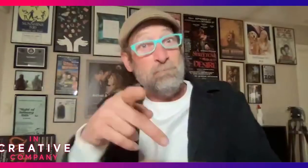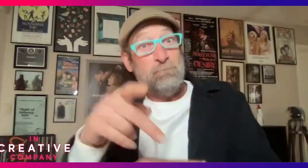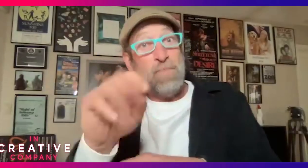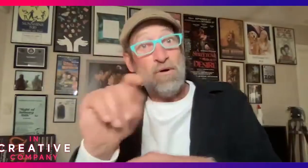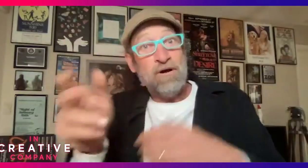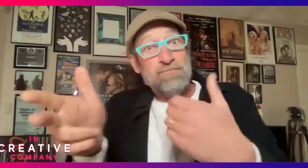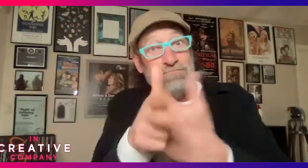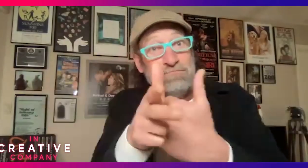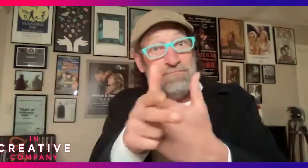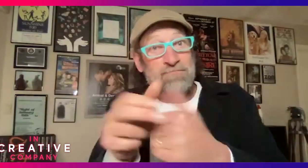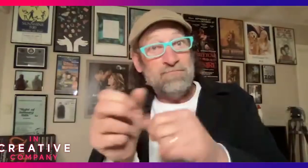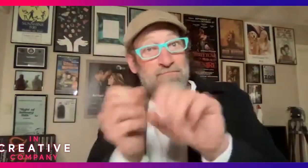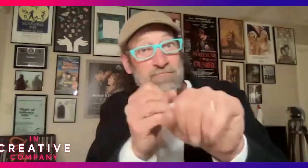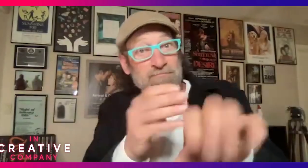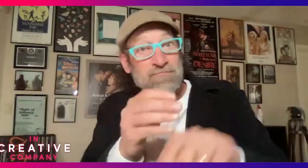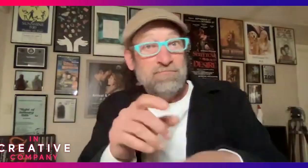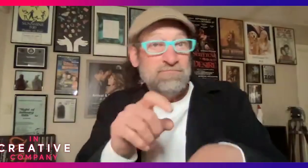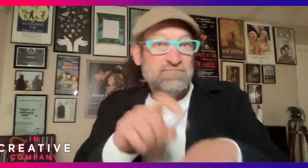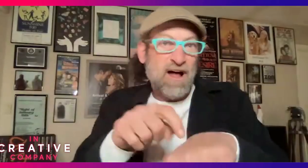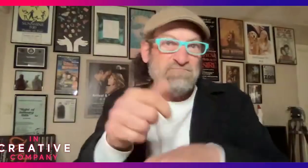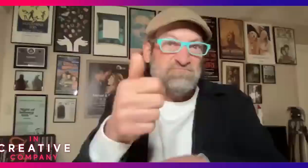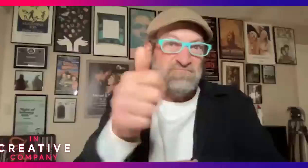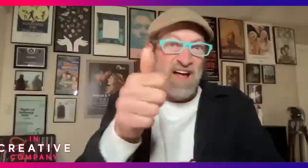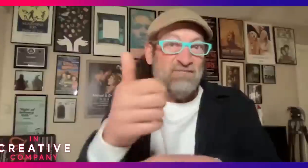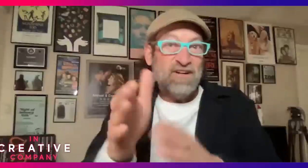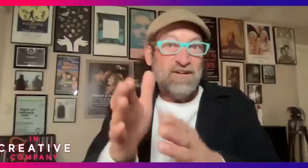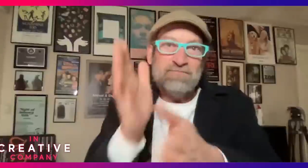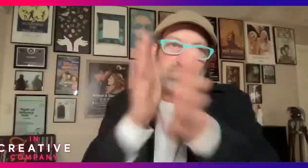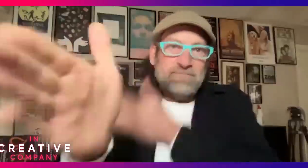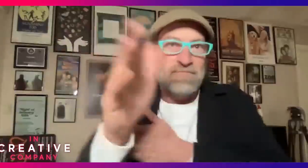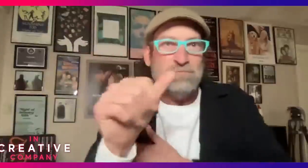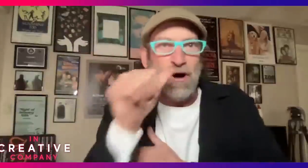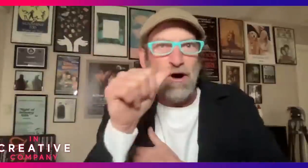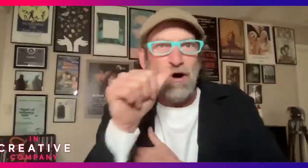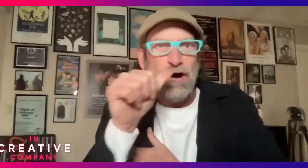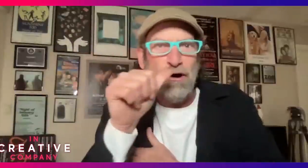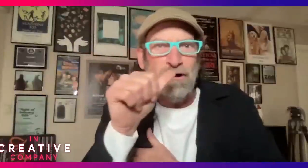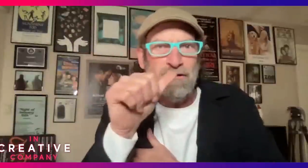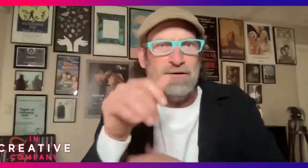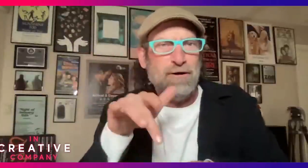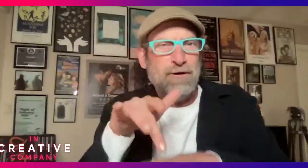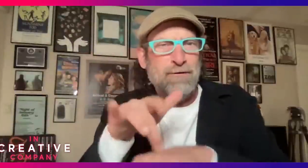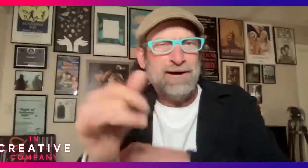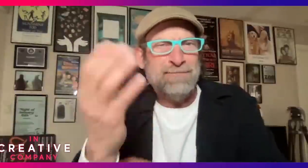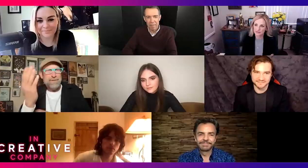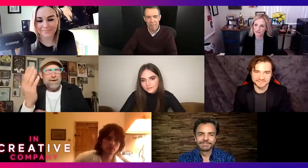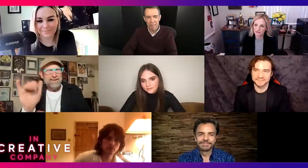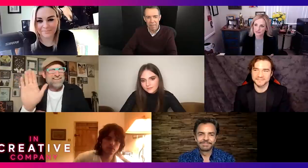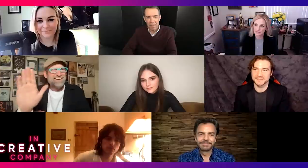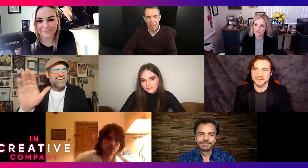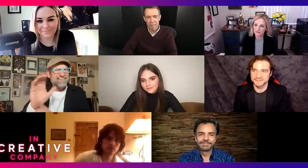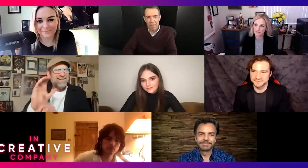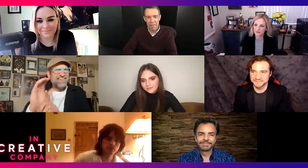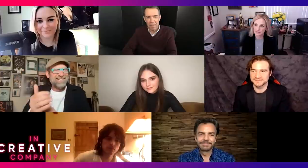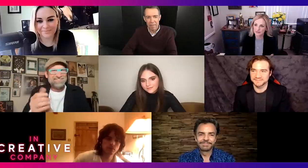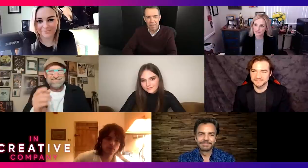into that character. And when we'd get back to port, like maybe around 10 o'clock in the morning, all the fishermen would go to the bar at